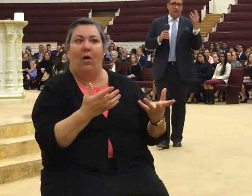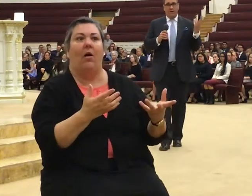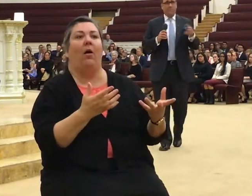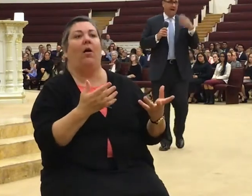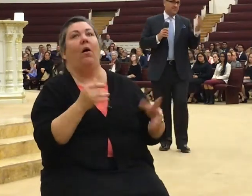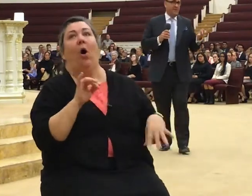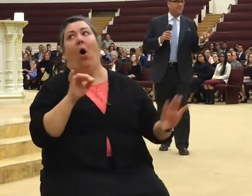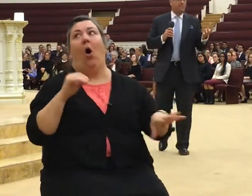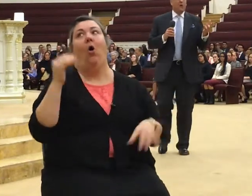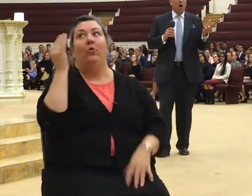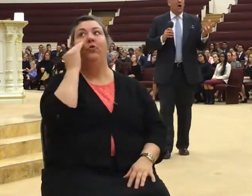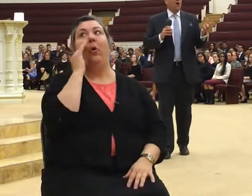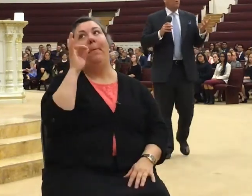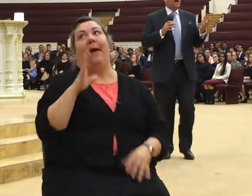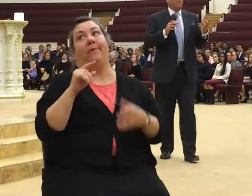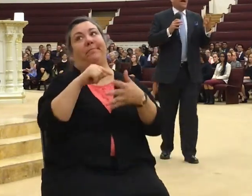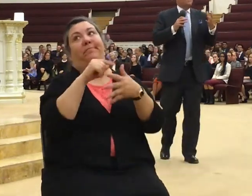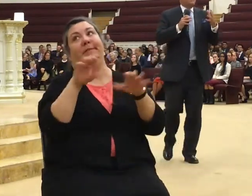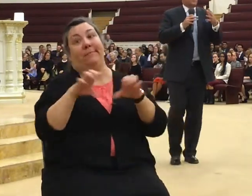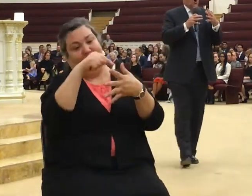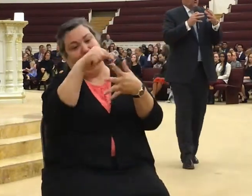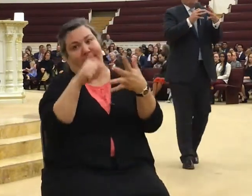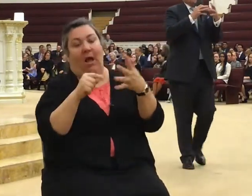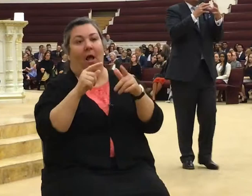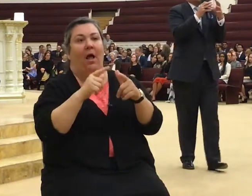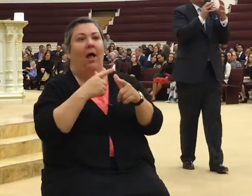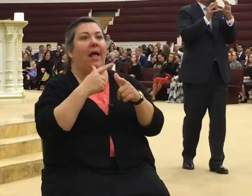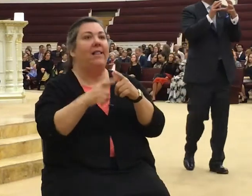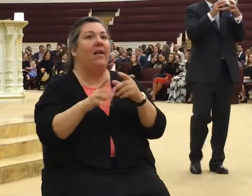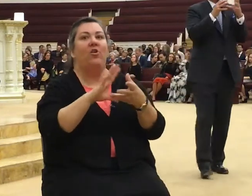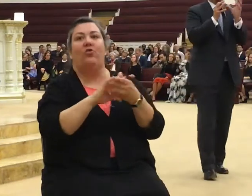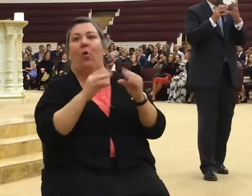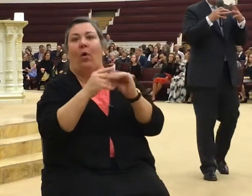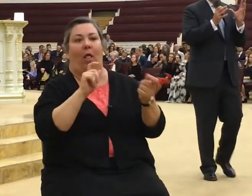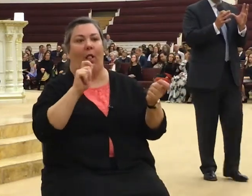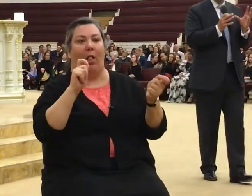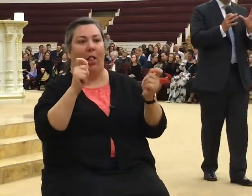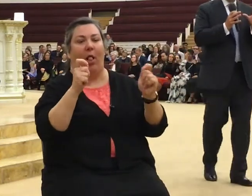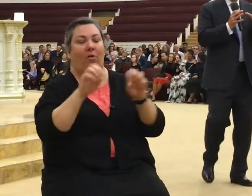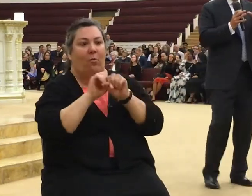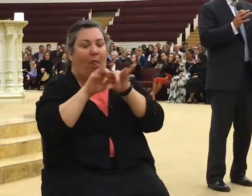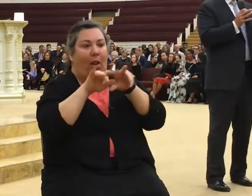And they, well, you know, the pastor, and before long, we got this whole, like, nucleus of trouble.